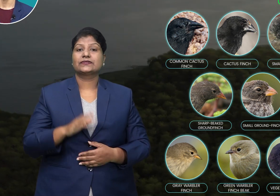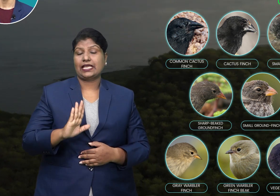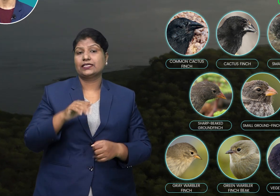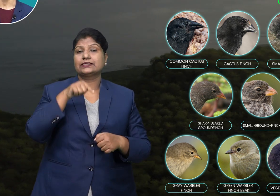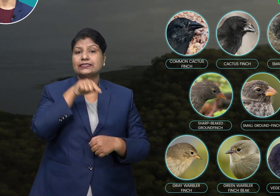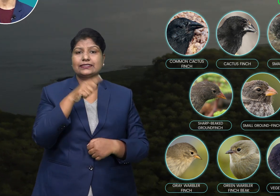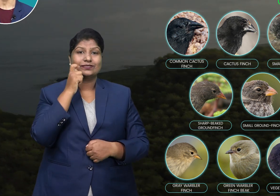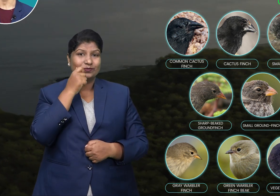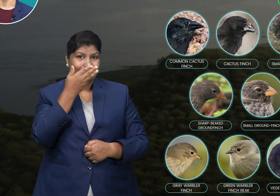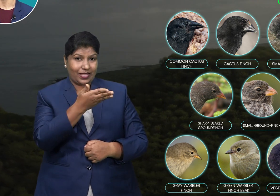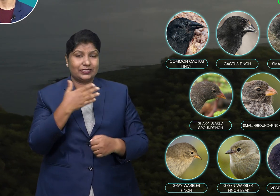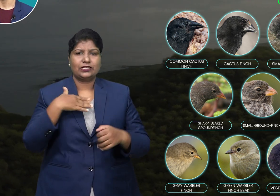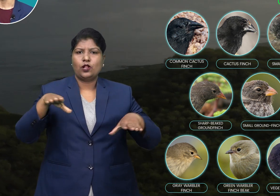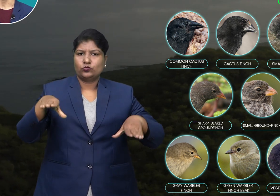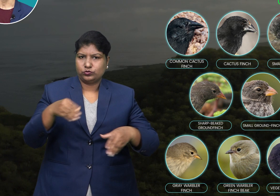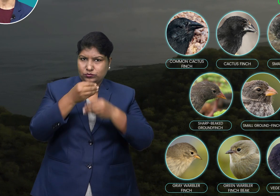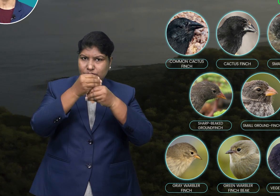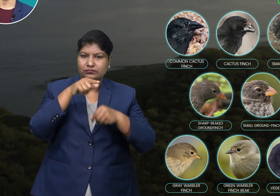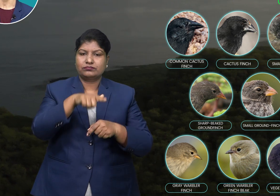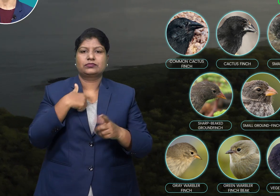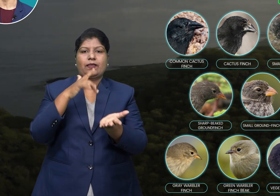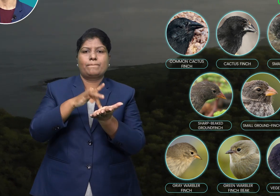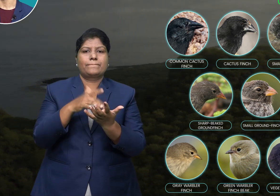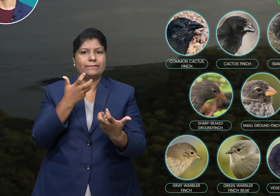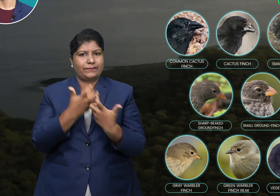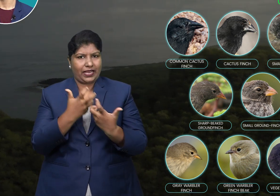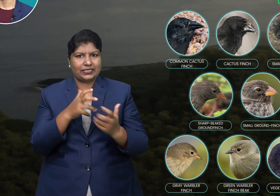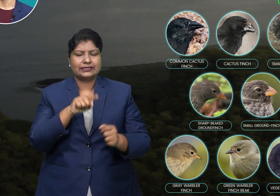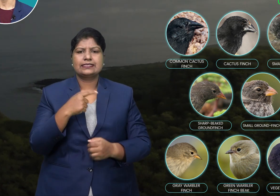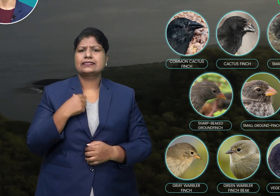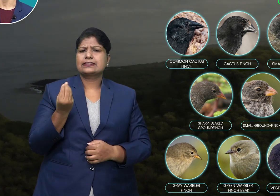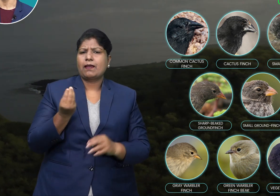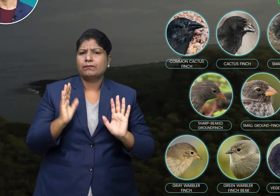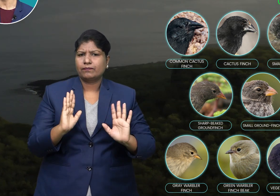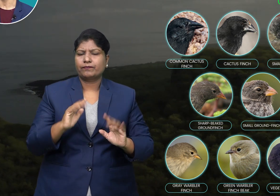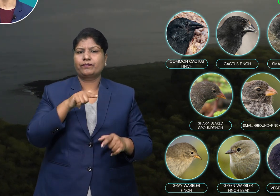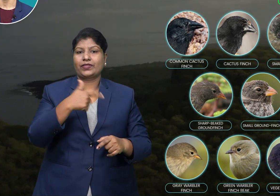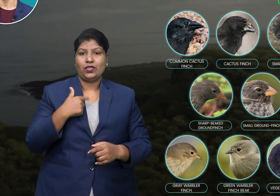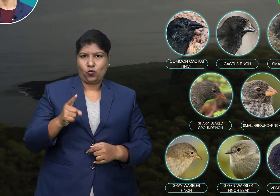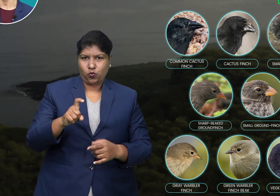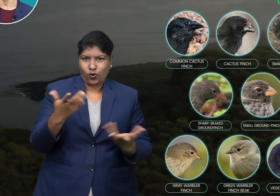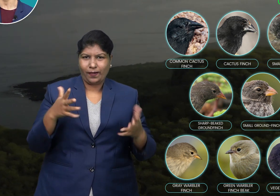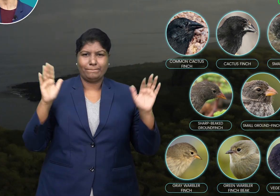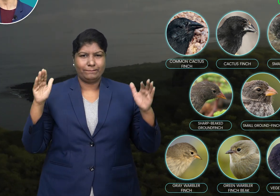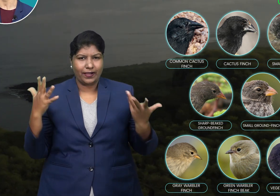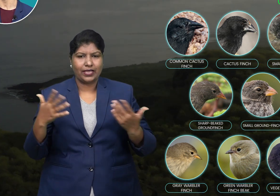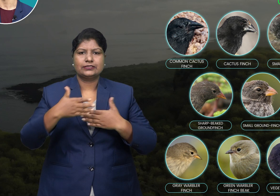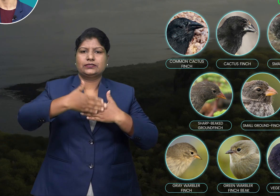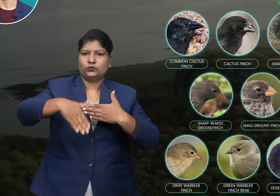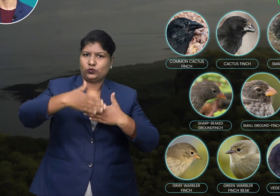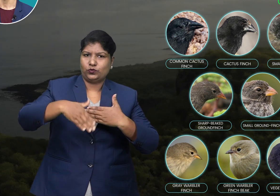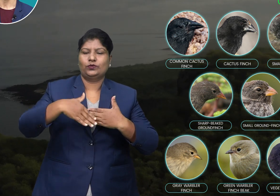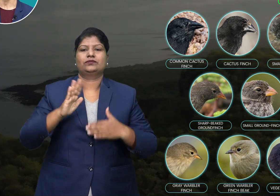Thus, he concluded that adaptation was something that an organism is undergoing